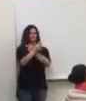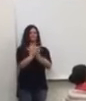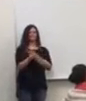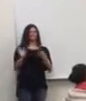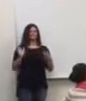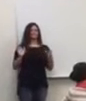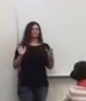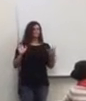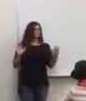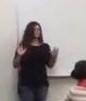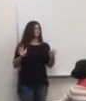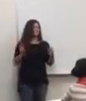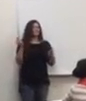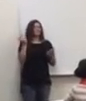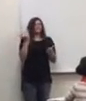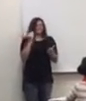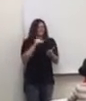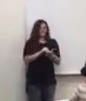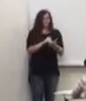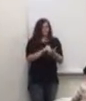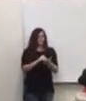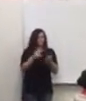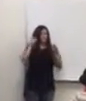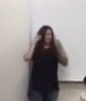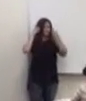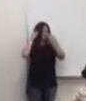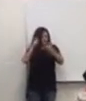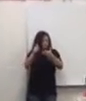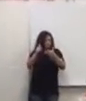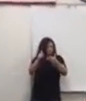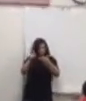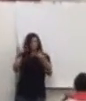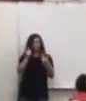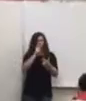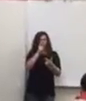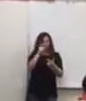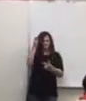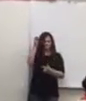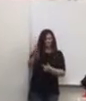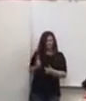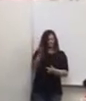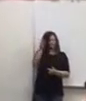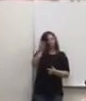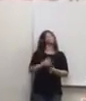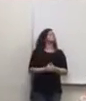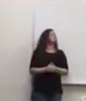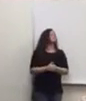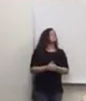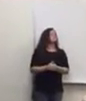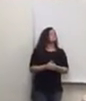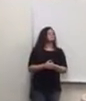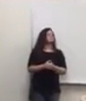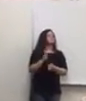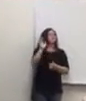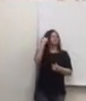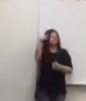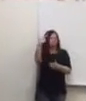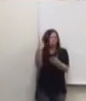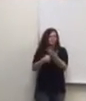So again, make sure that the focus is 100% on you. I'm gonna come back to that idea though about the focus being 100% on you when it comes to